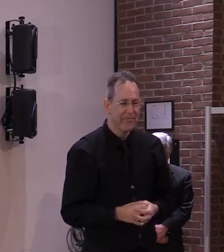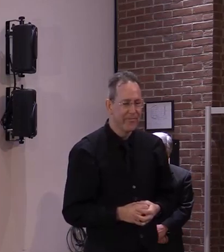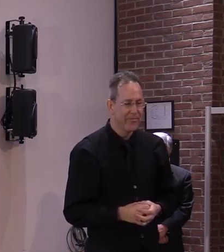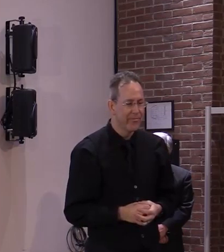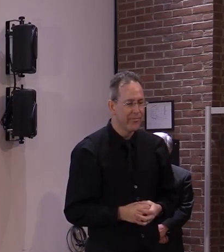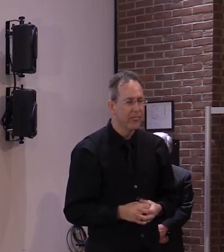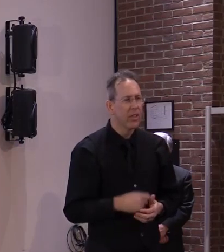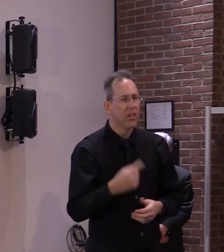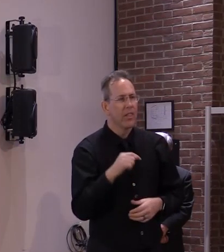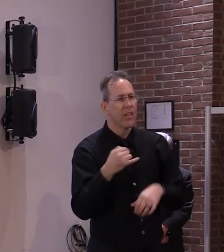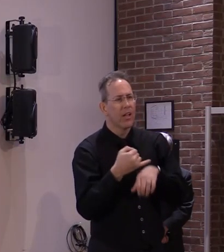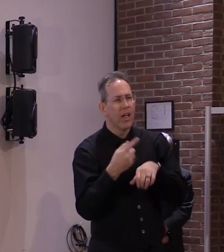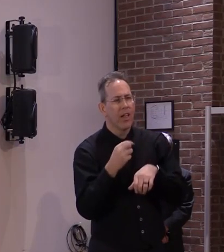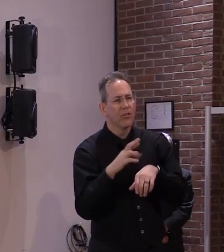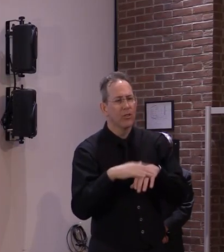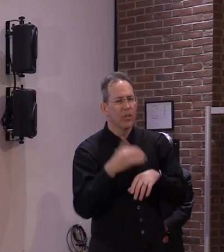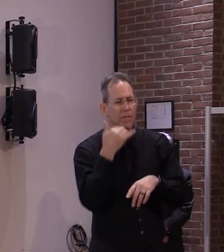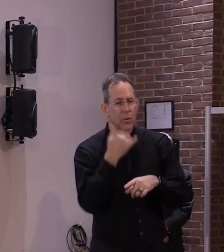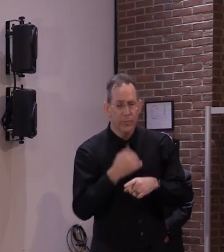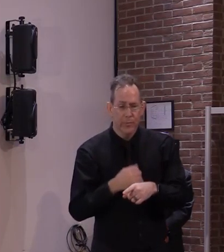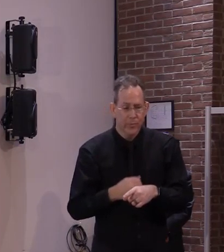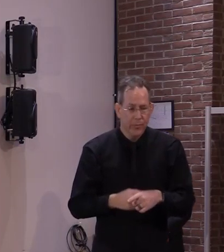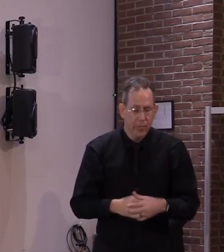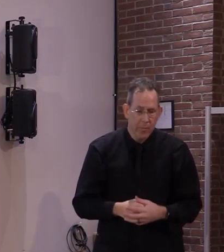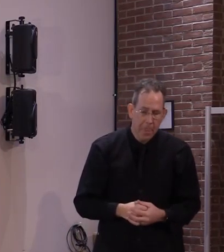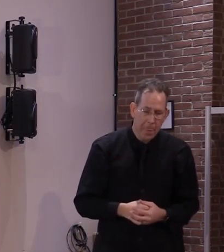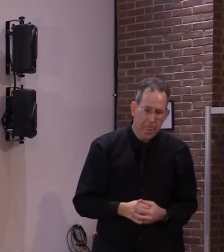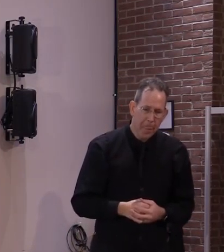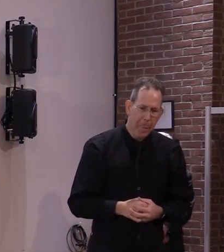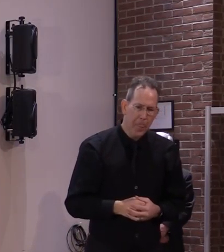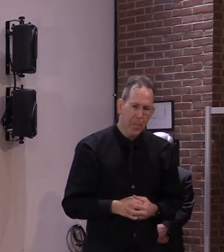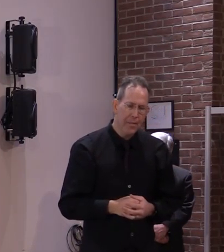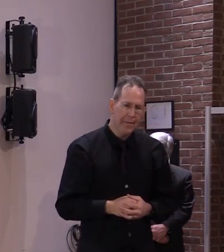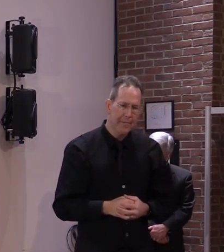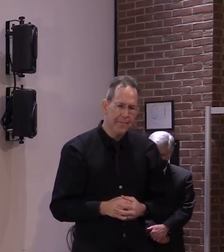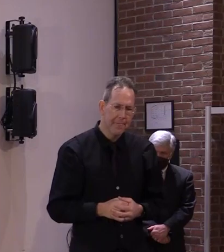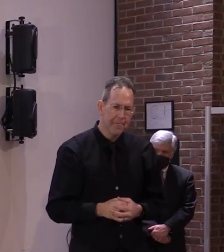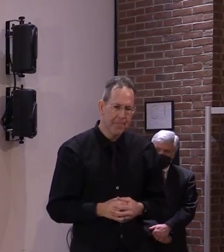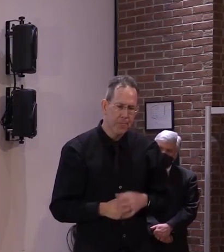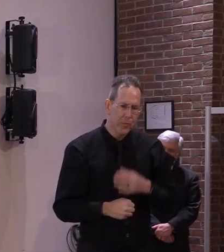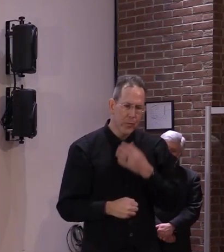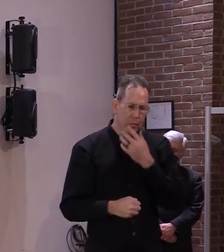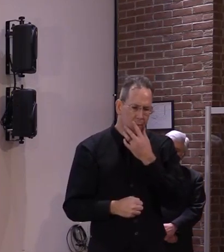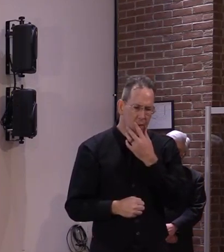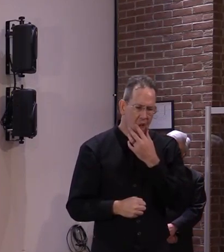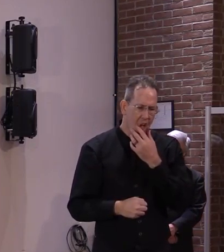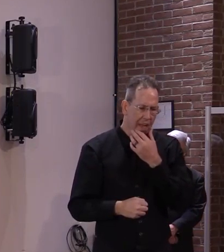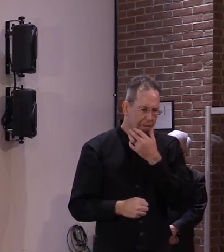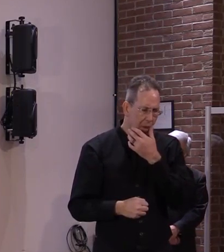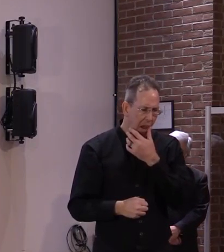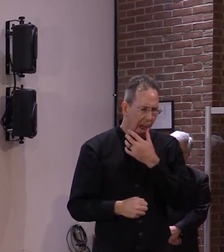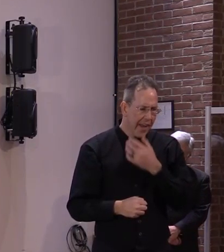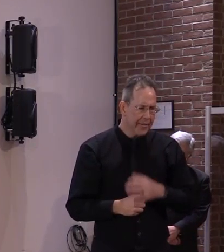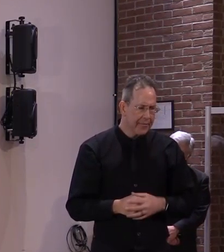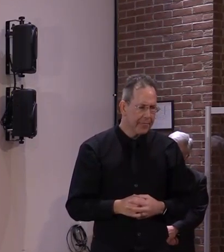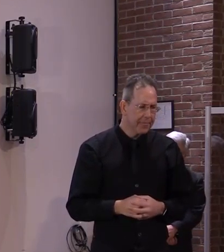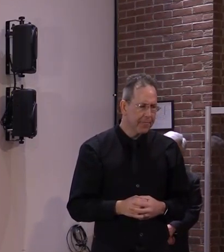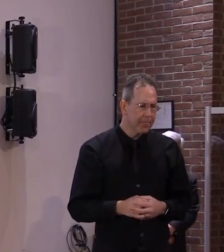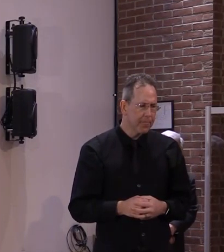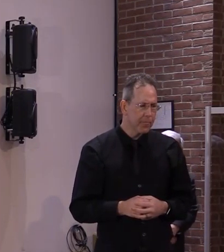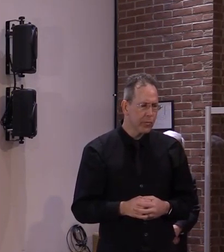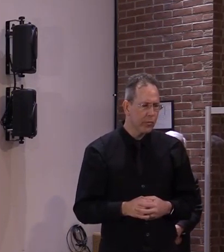Thanks, Rebecca. Governor Scott, Governor Cuomo was apparently caught for faking or not reporting accurate